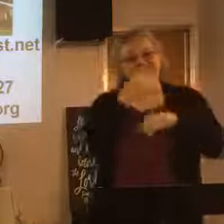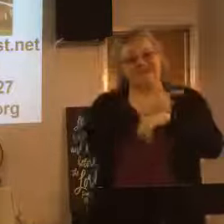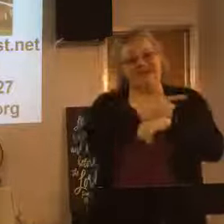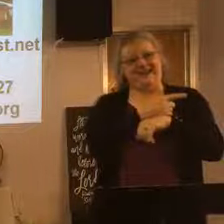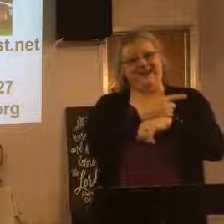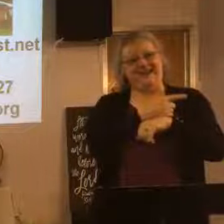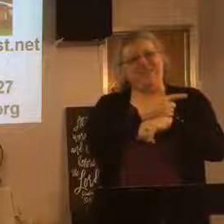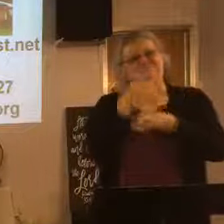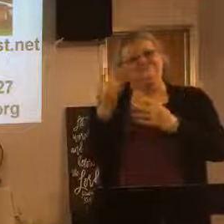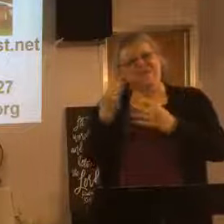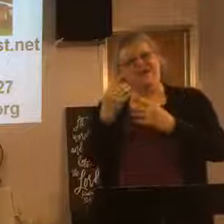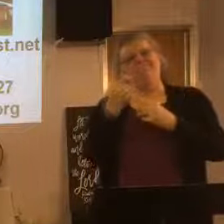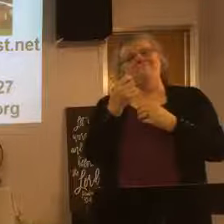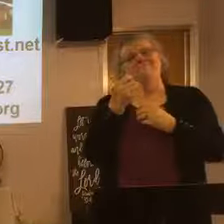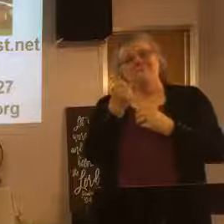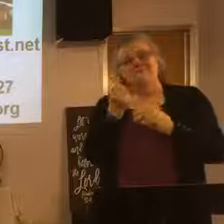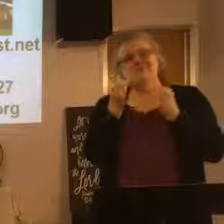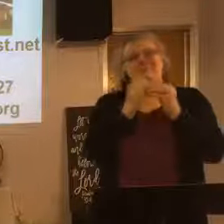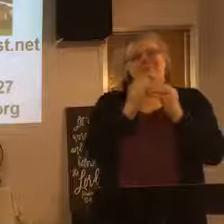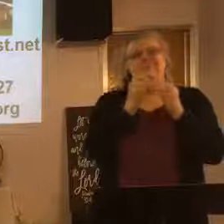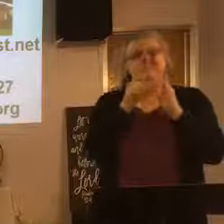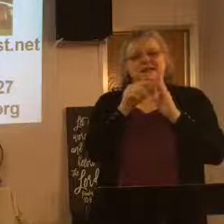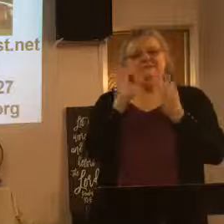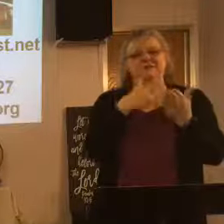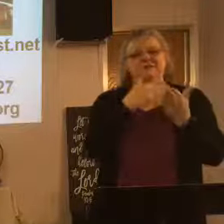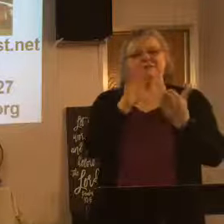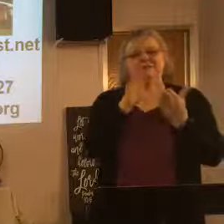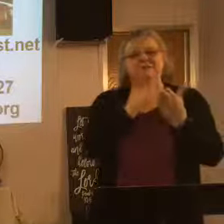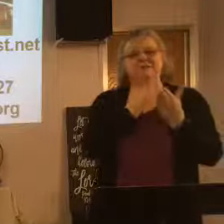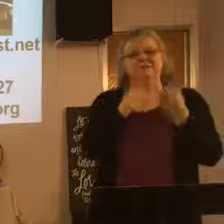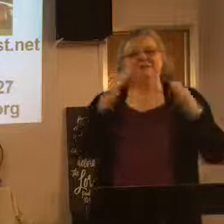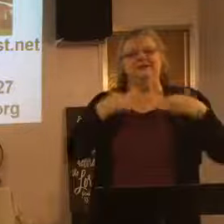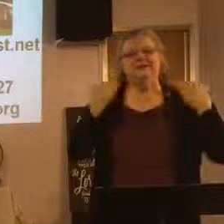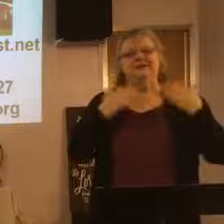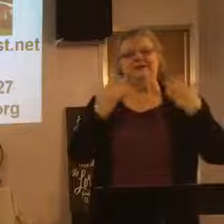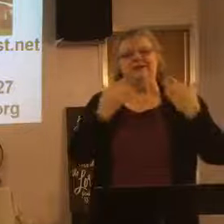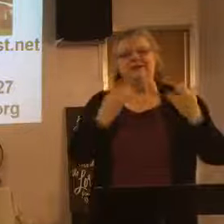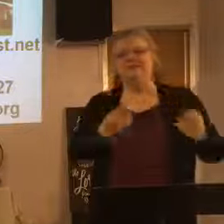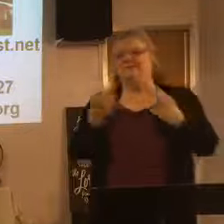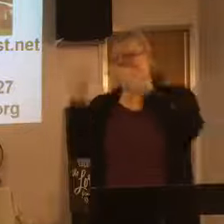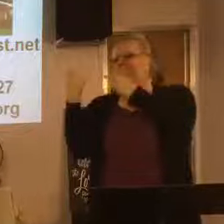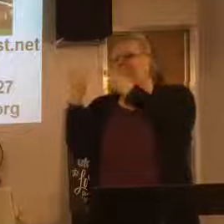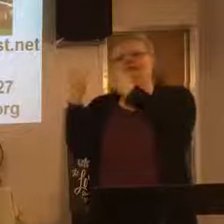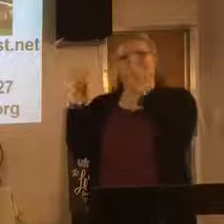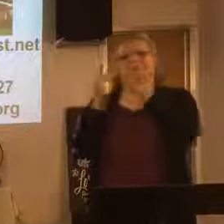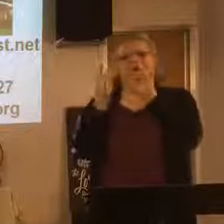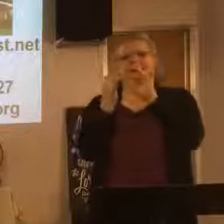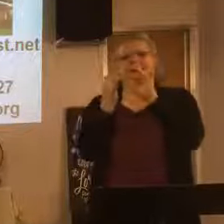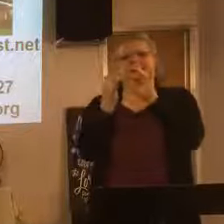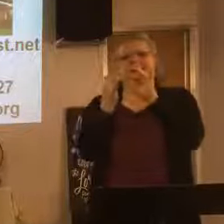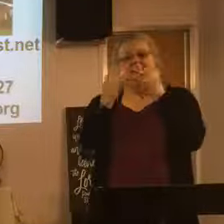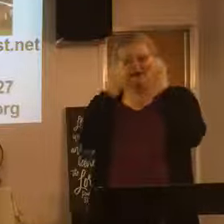just for about 30 seconds more. Enjoy the music. You'll see our contact information as well as